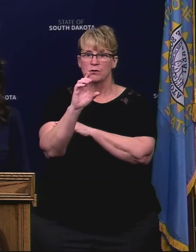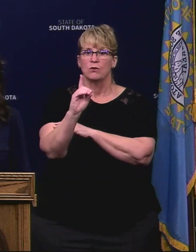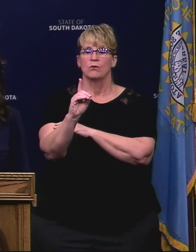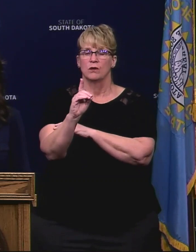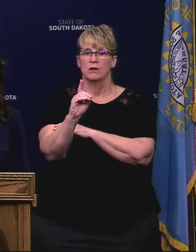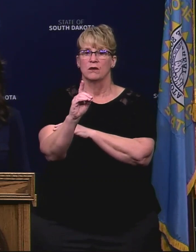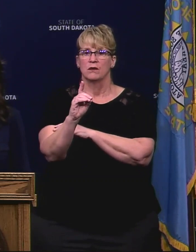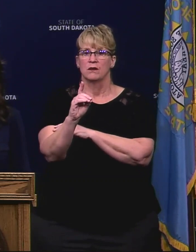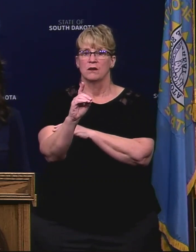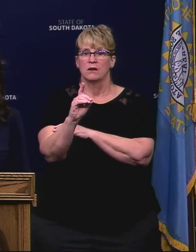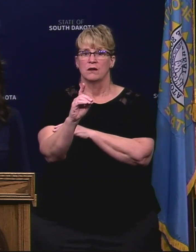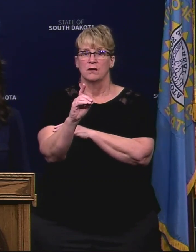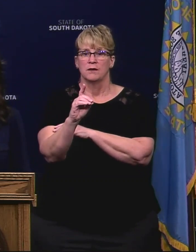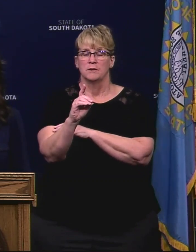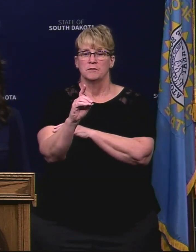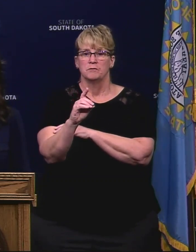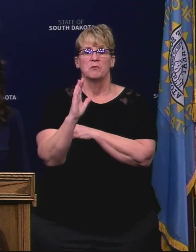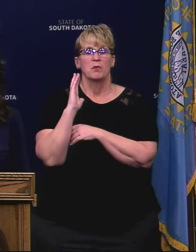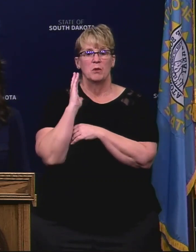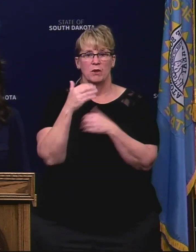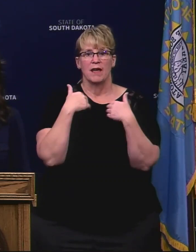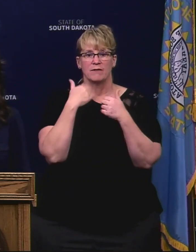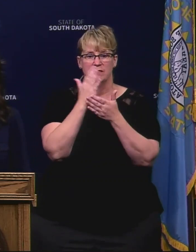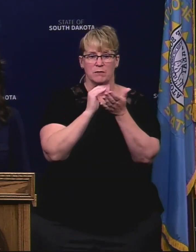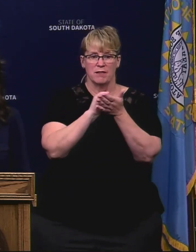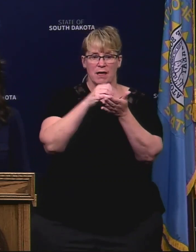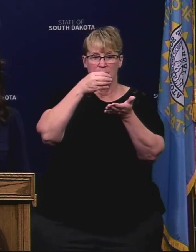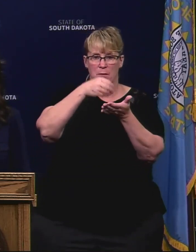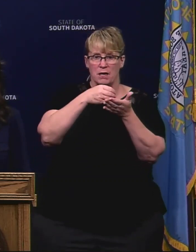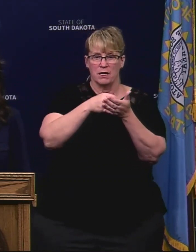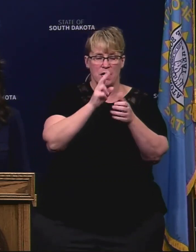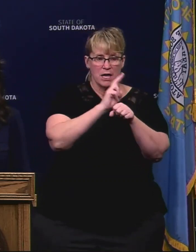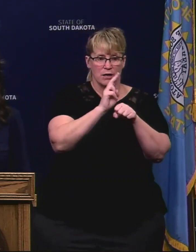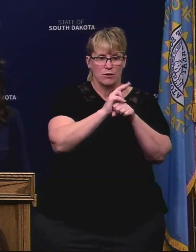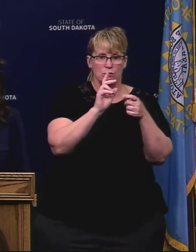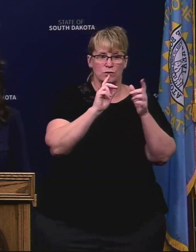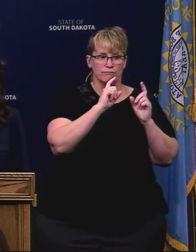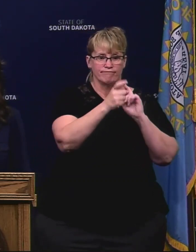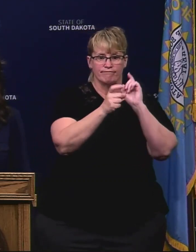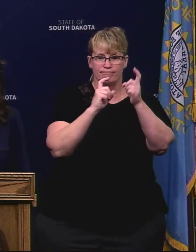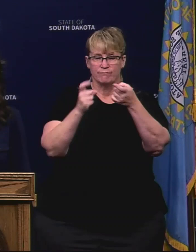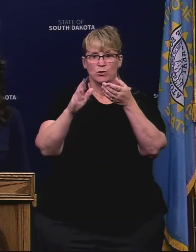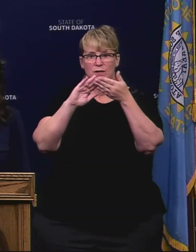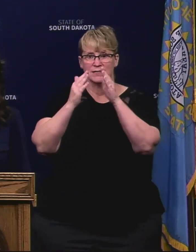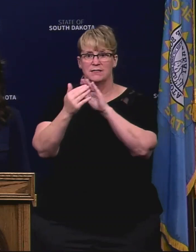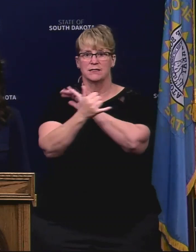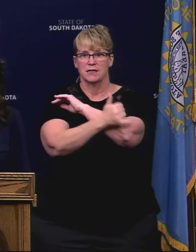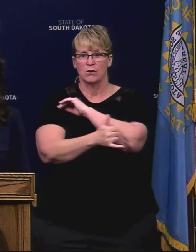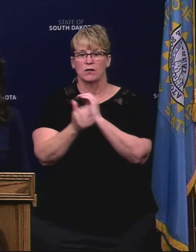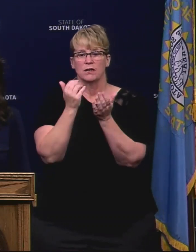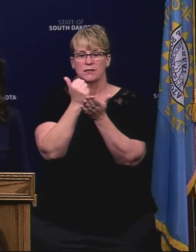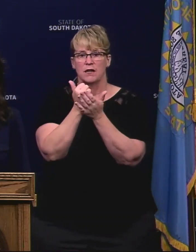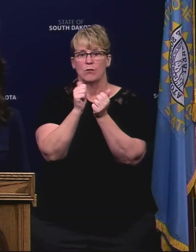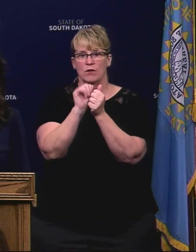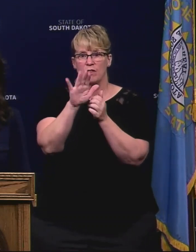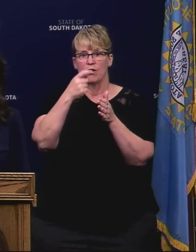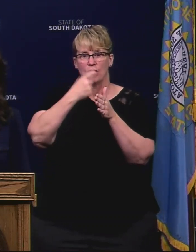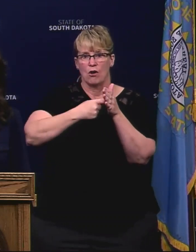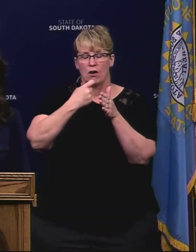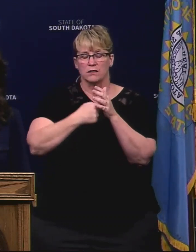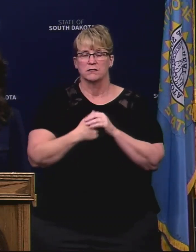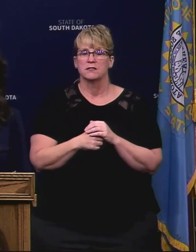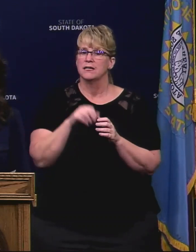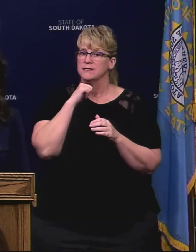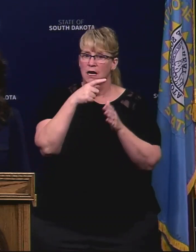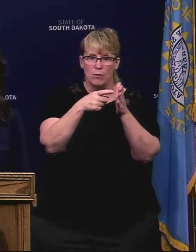Dakota taking some of those funds and deploying them to our cities and counties to help cover their costs. While it's